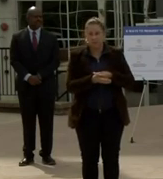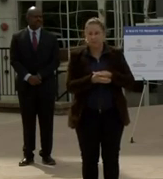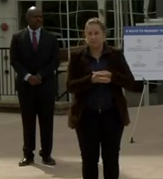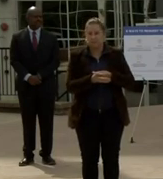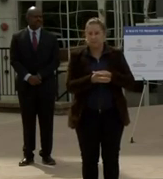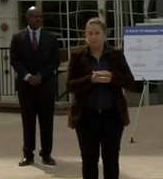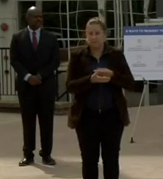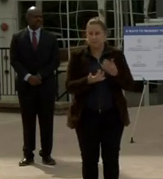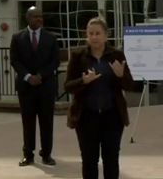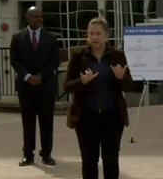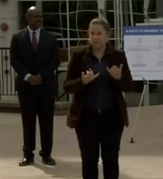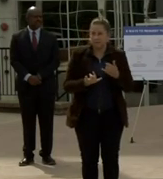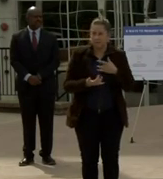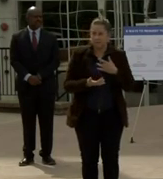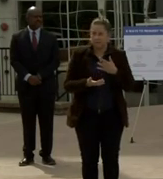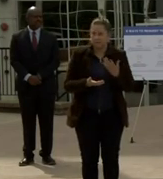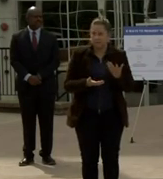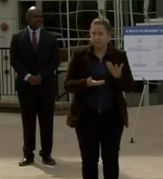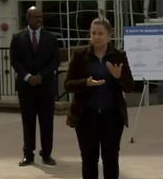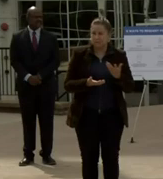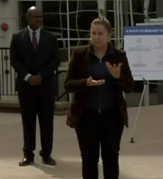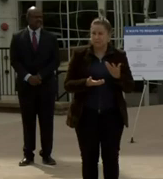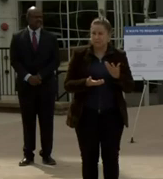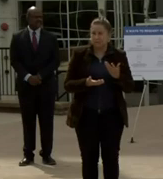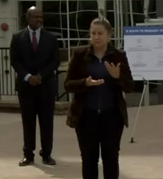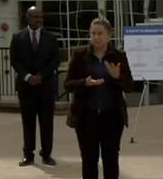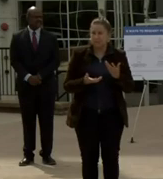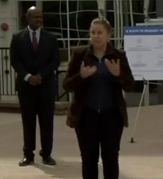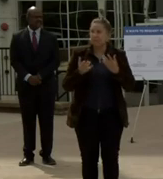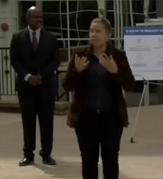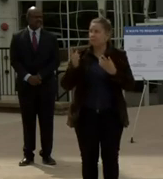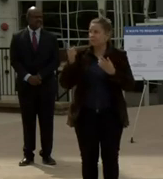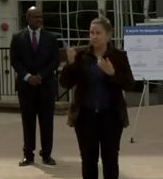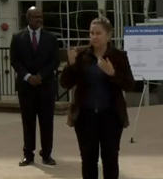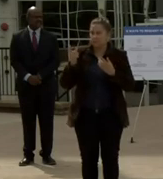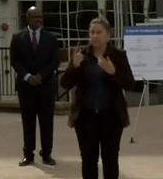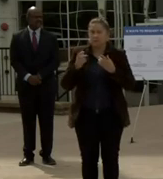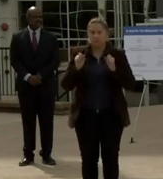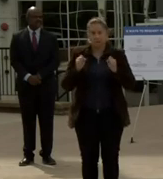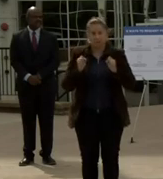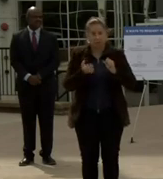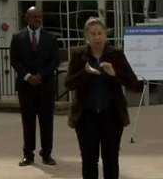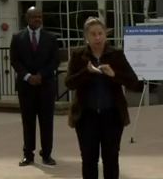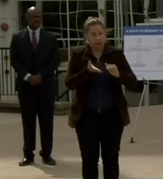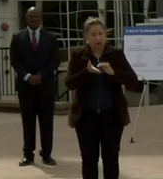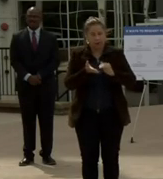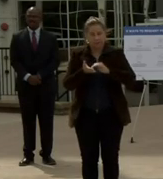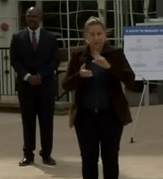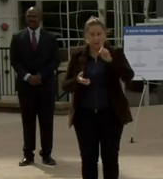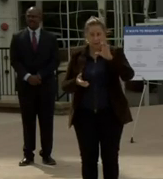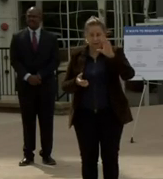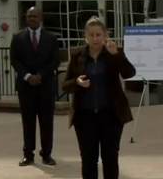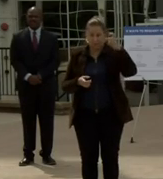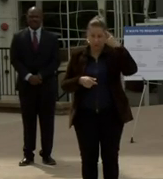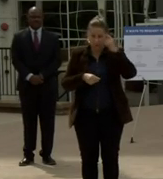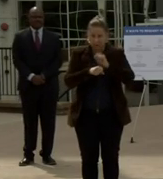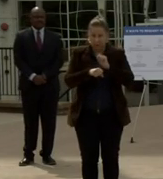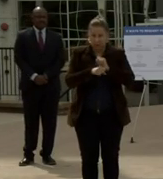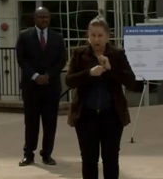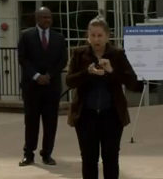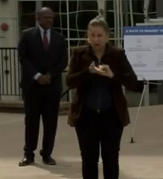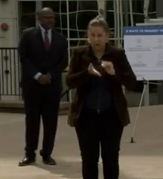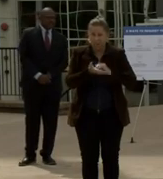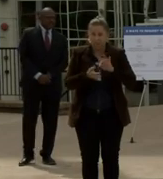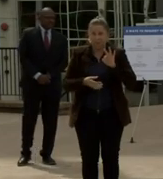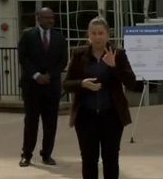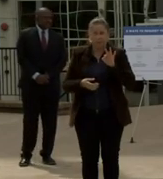had discussions about the possibility of layoffs of government employees, furloughs, and the possibility of violating